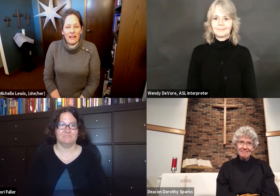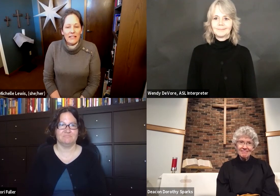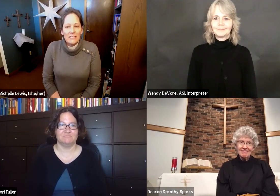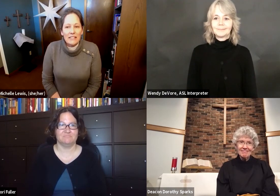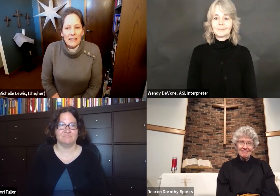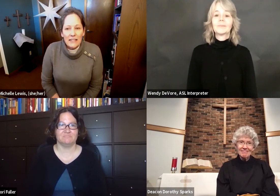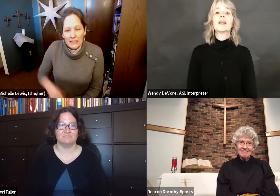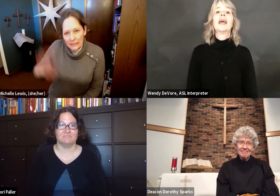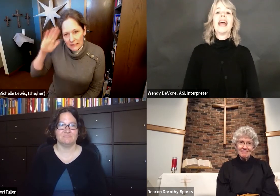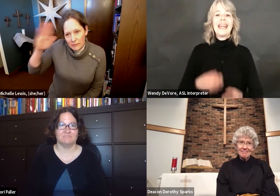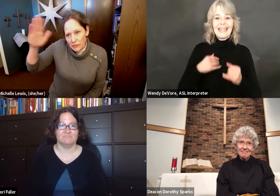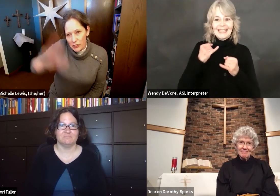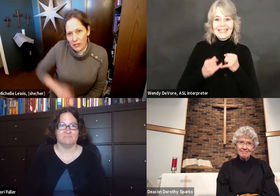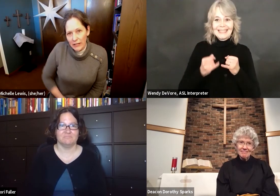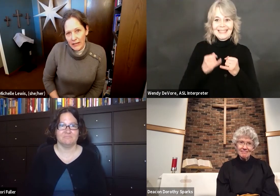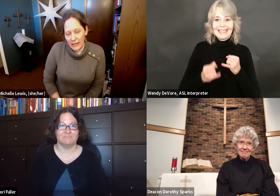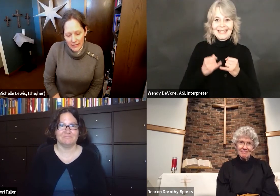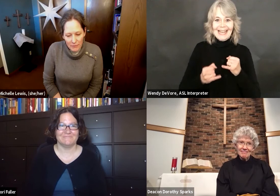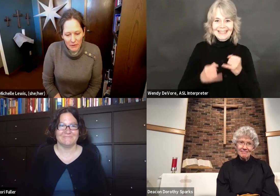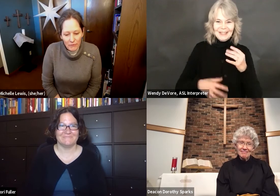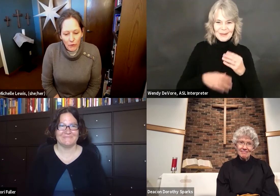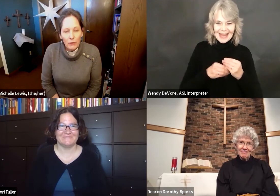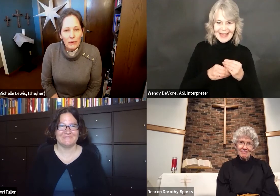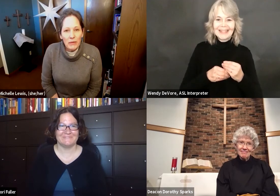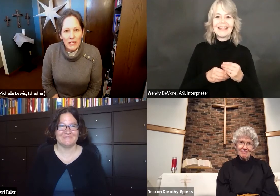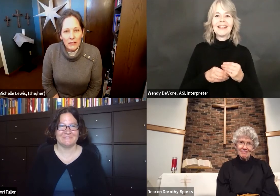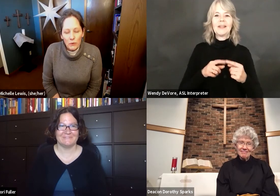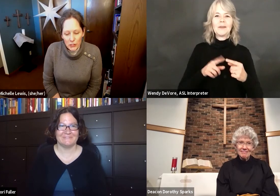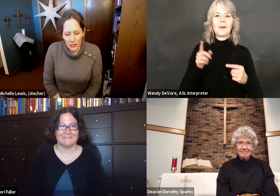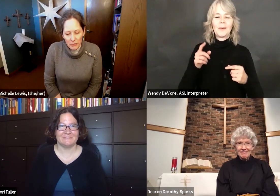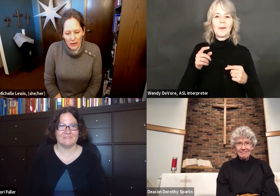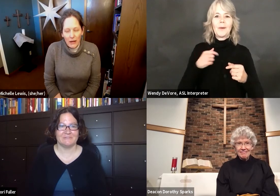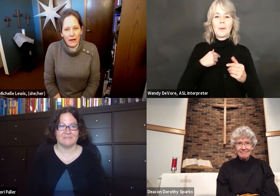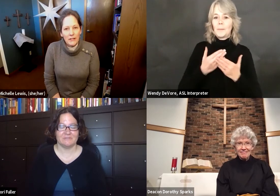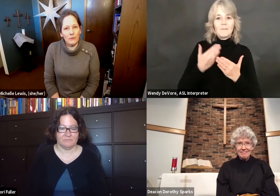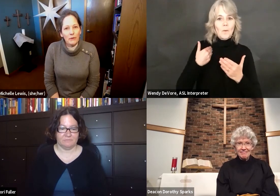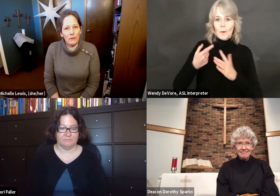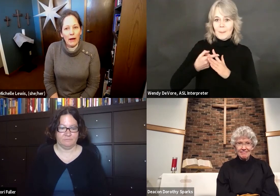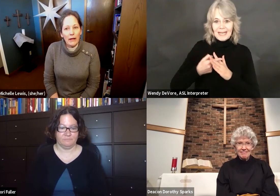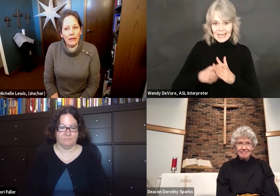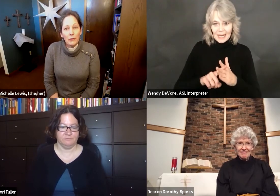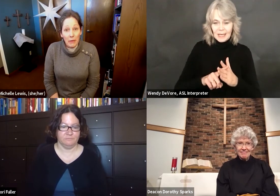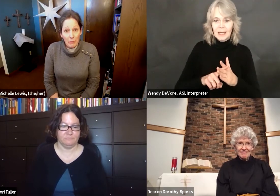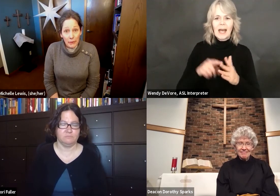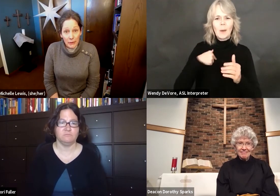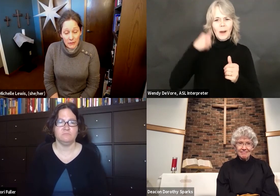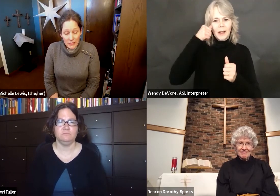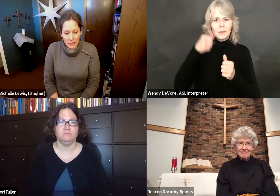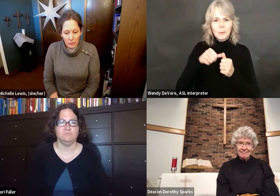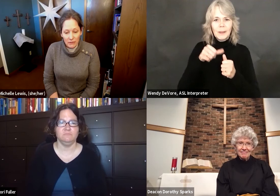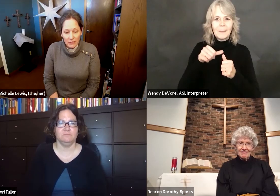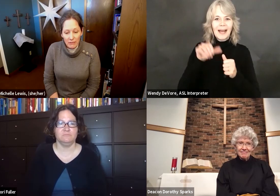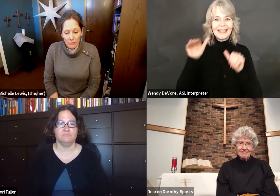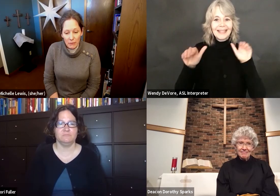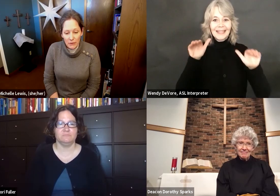And last thing, Michelle again, before we begin worship, I just want to remind our members,